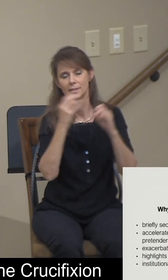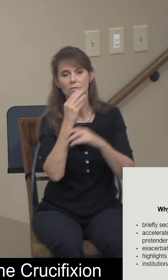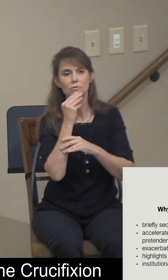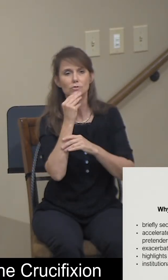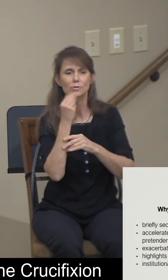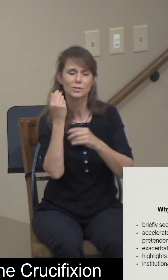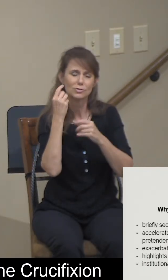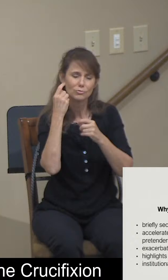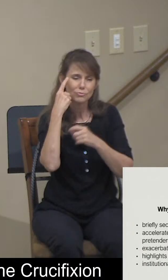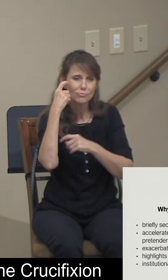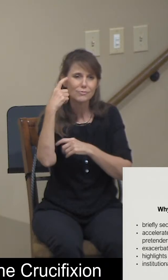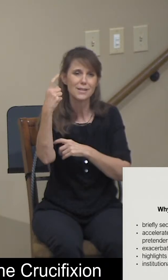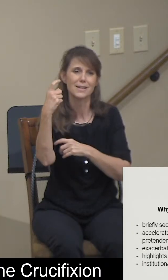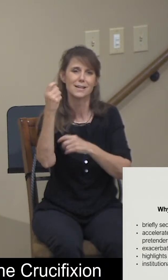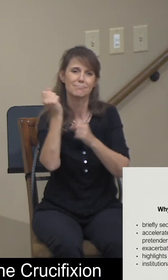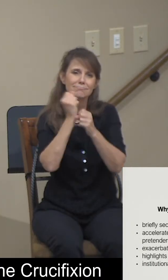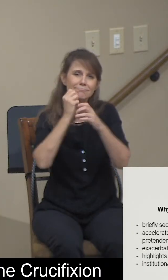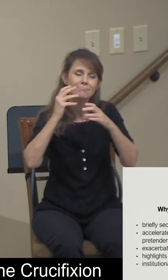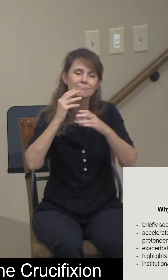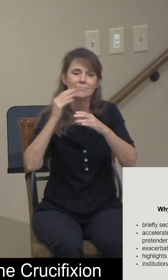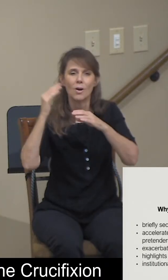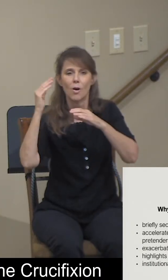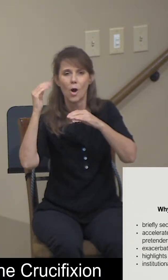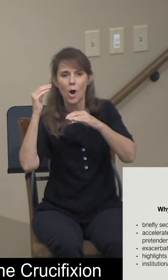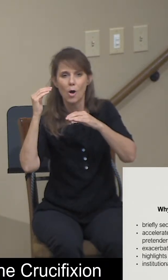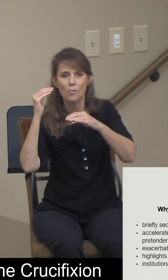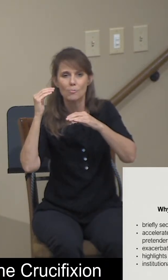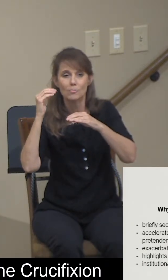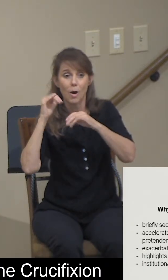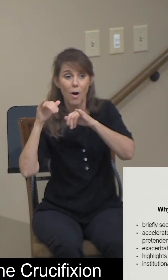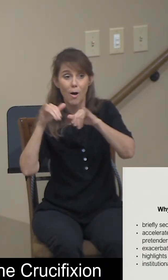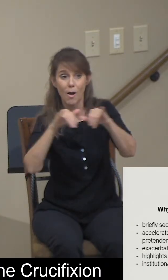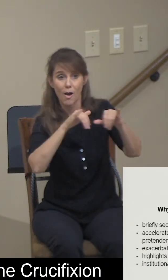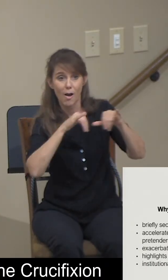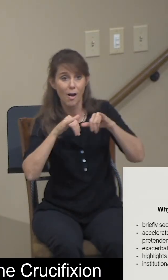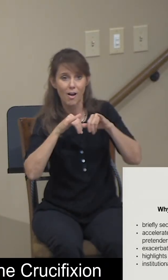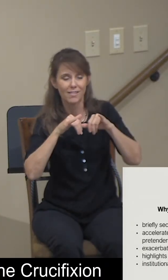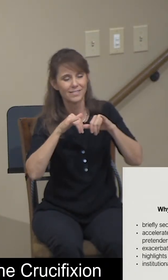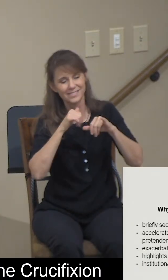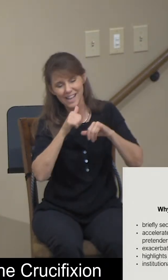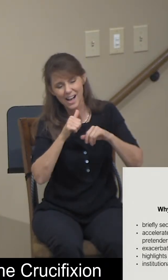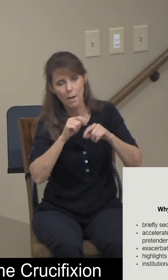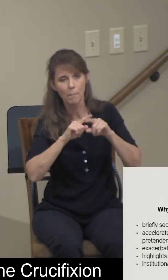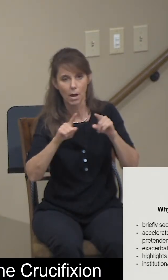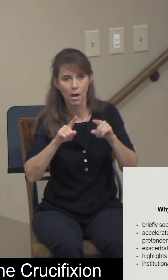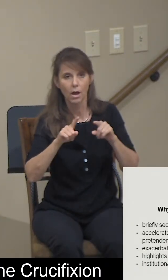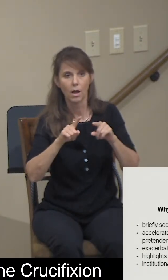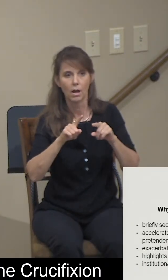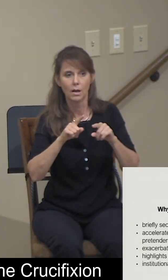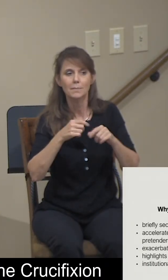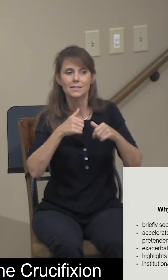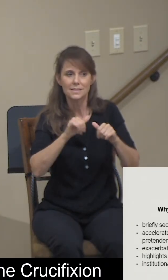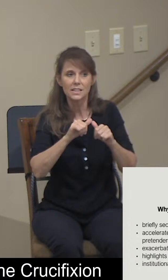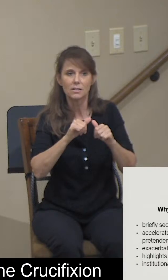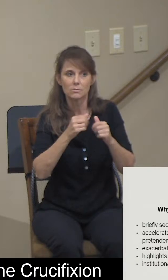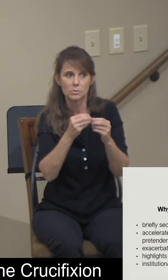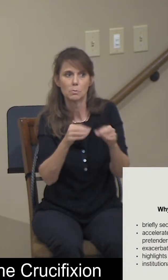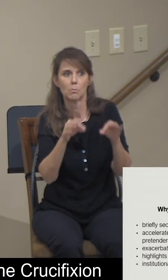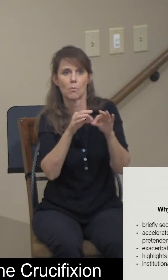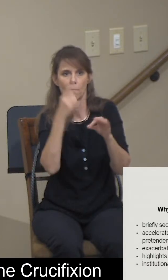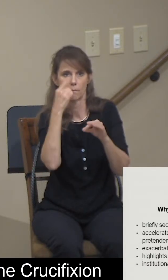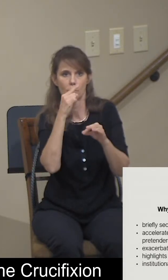hope, again, not uniformly, but certainly one that is an aspect of shaping life, if you will, for